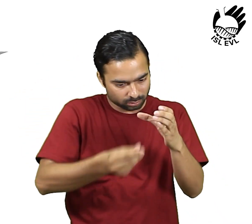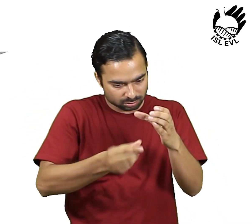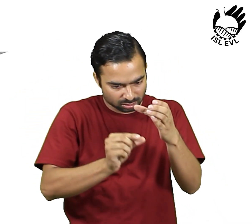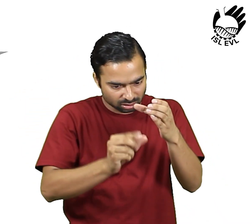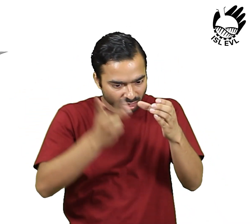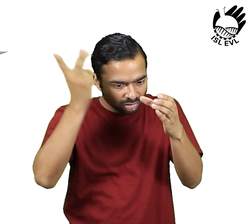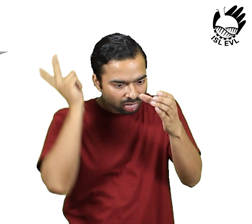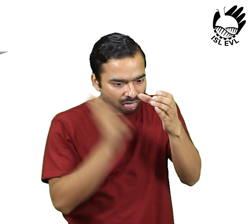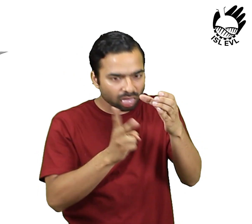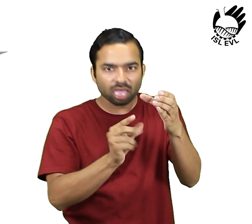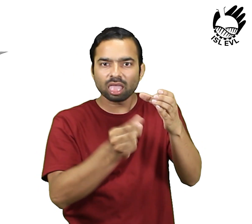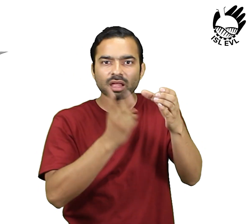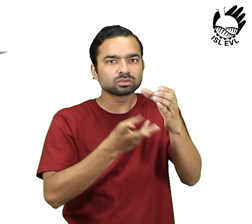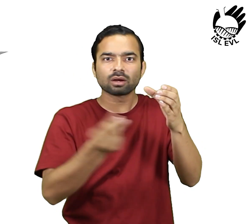A saturated solution